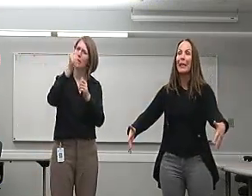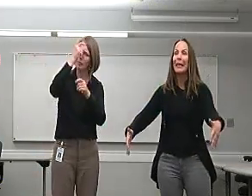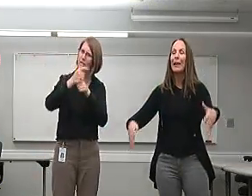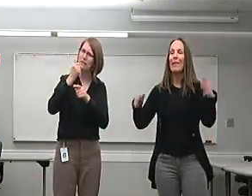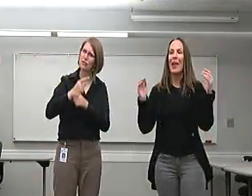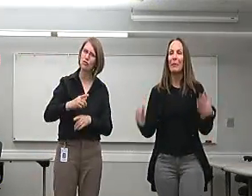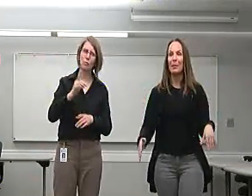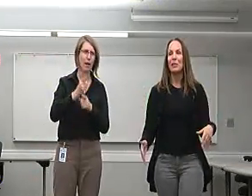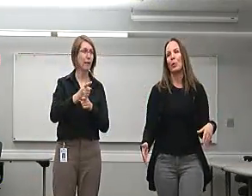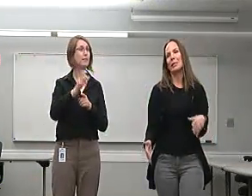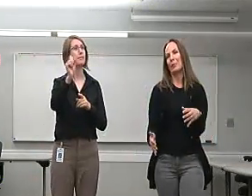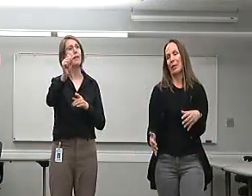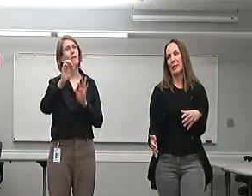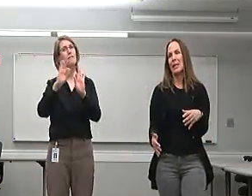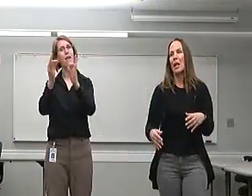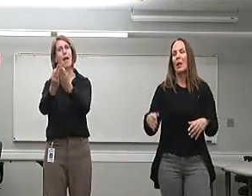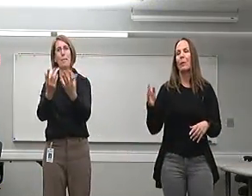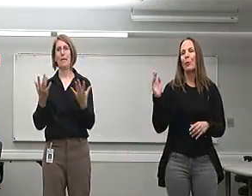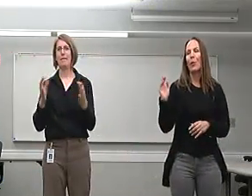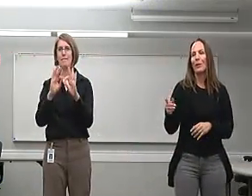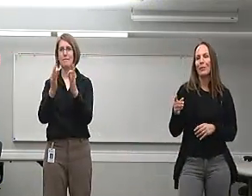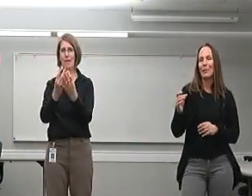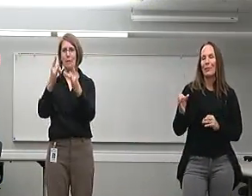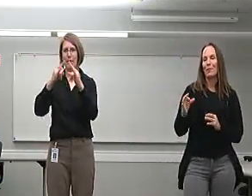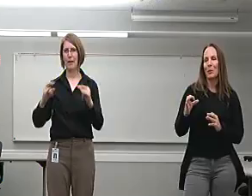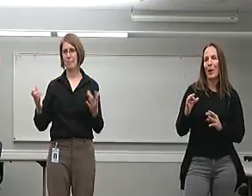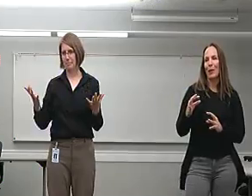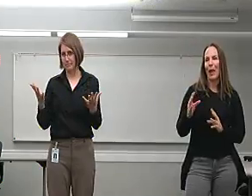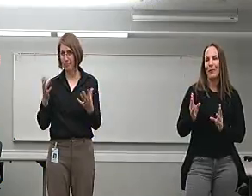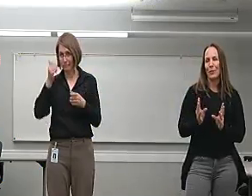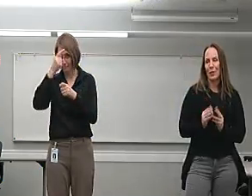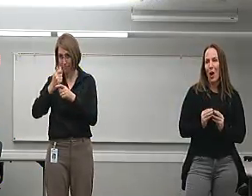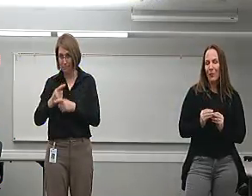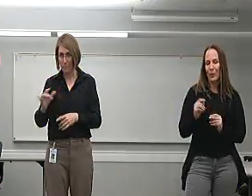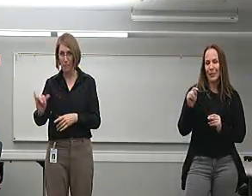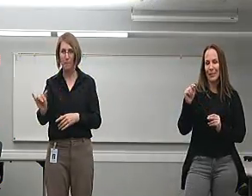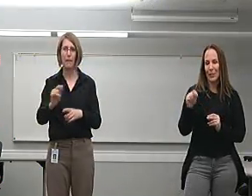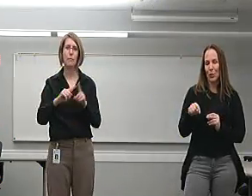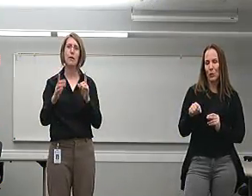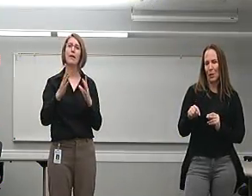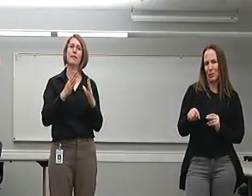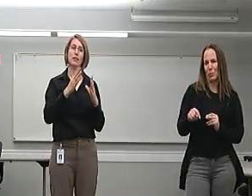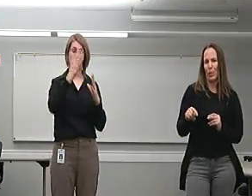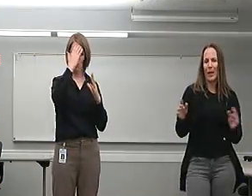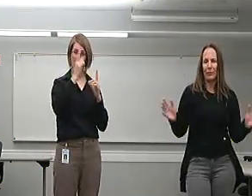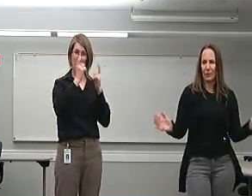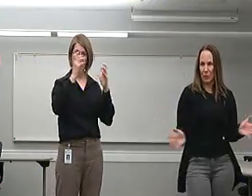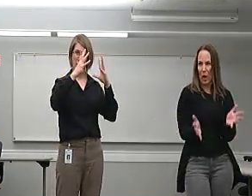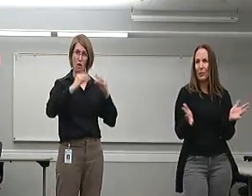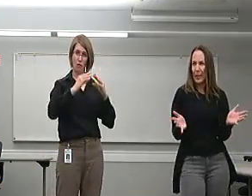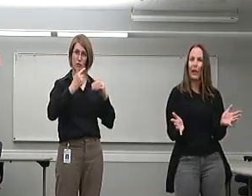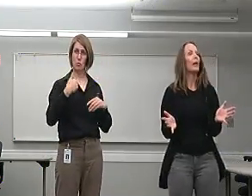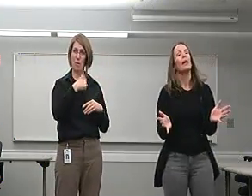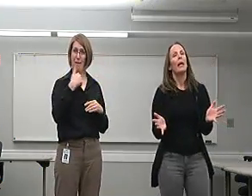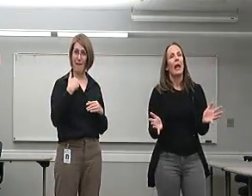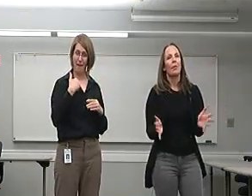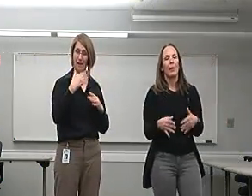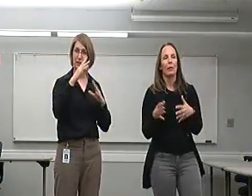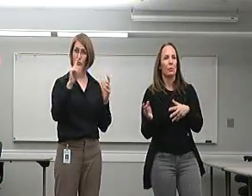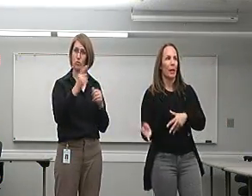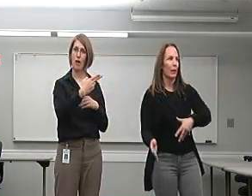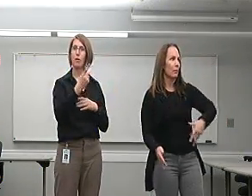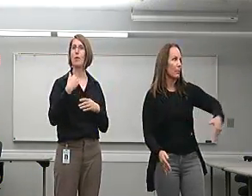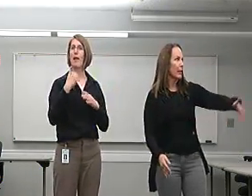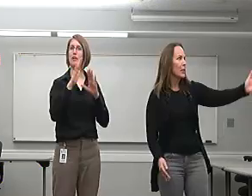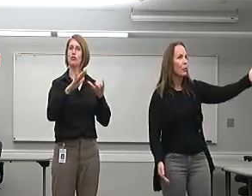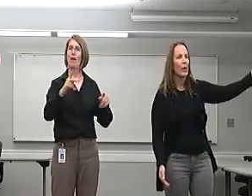means with siblings. But some of the feedback after the conference in Utah, because we have childcare, and parents were like, my kids